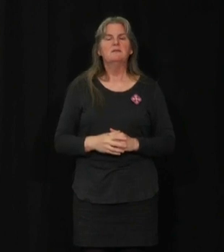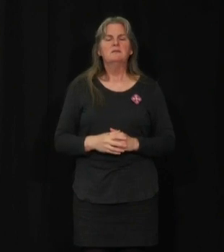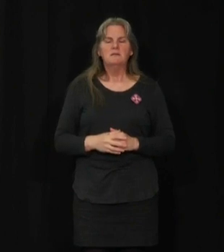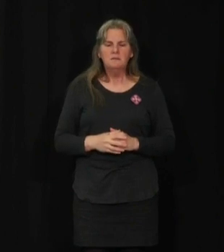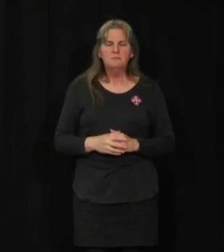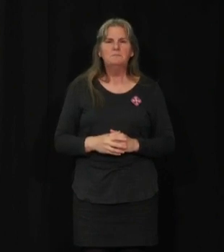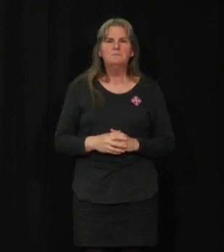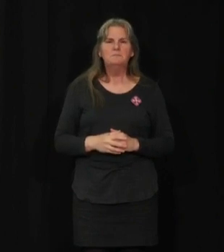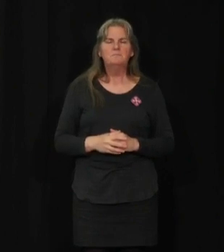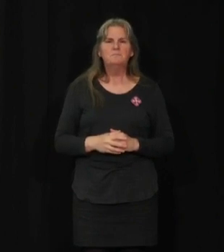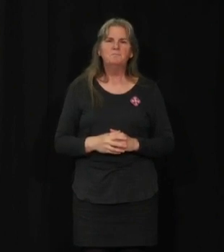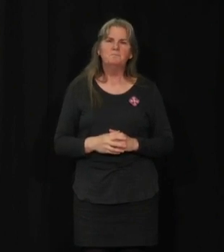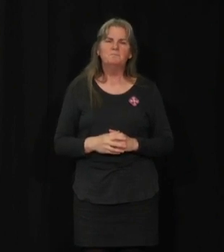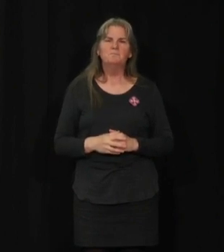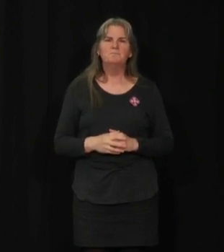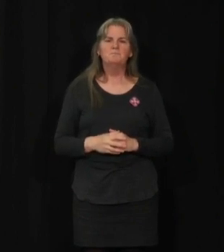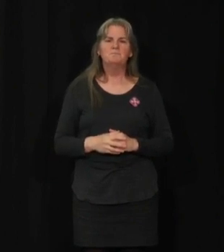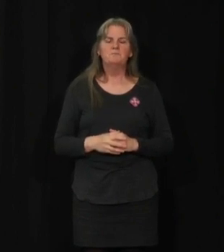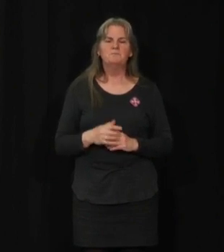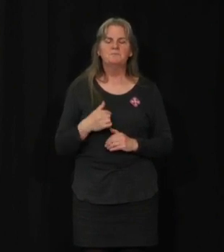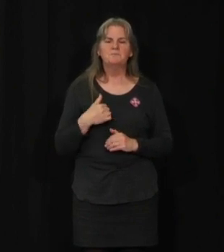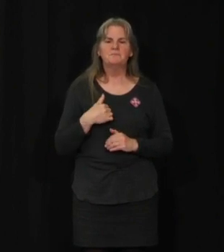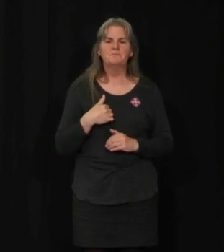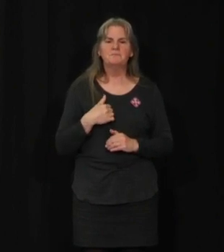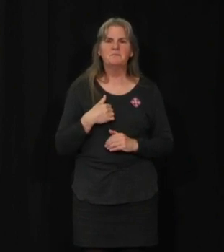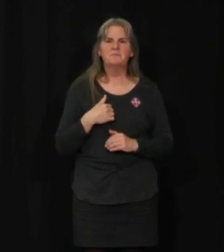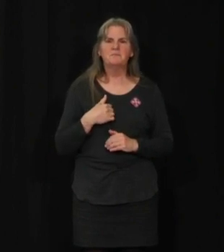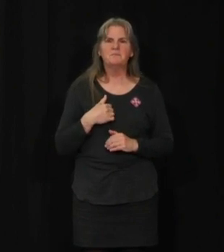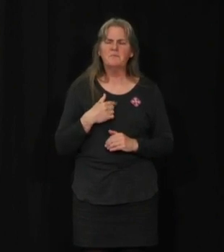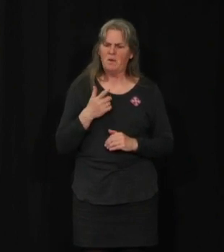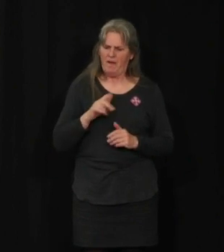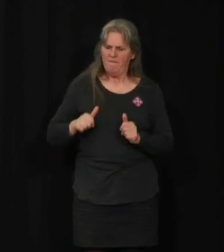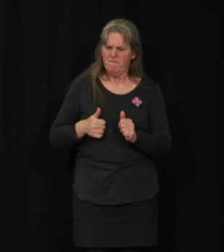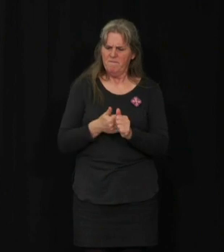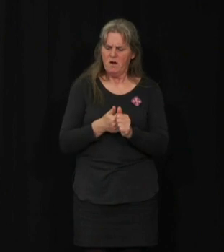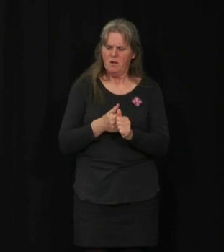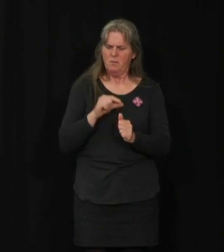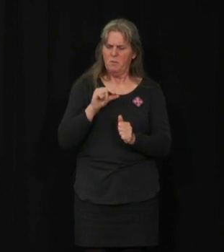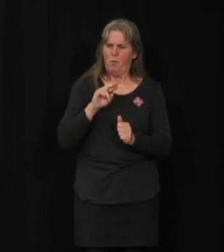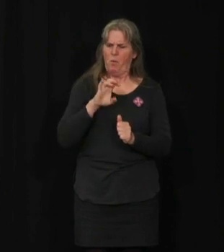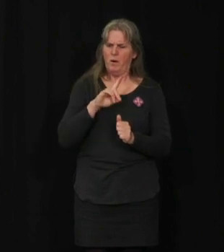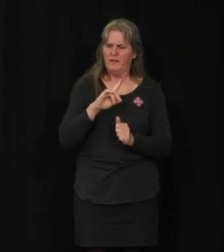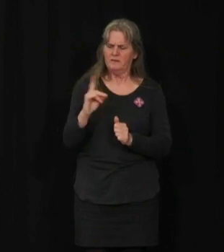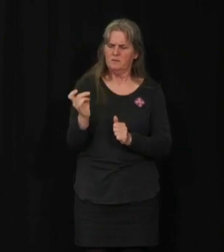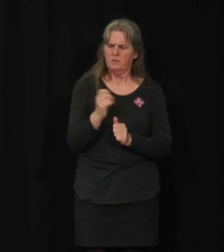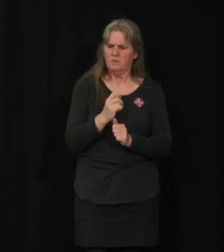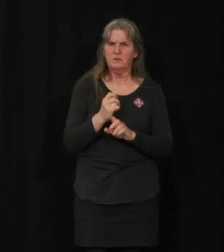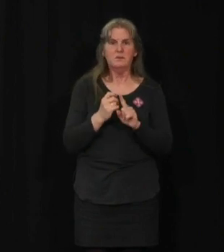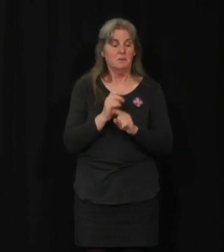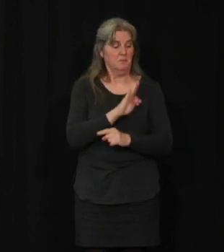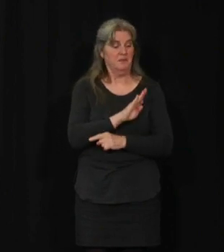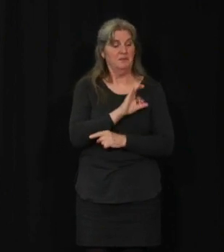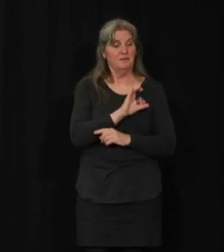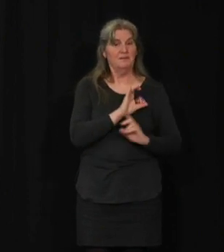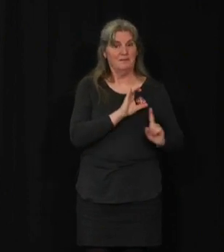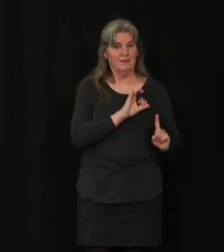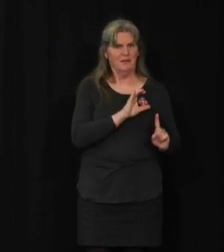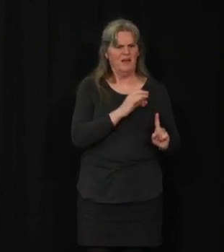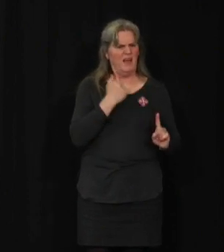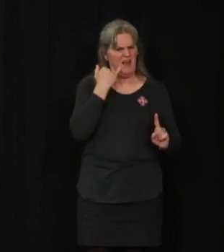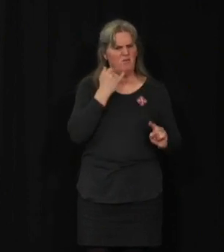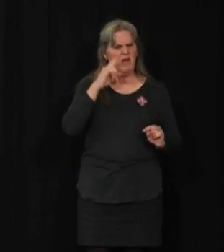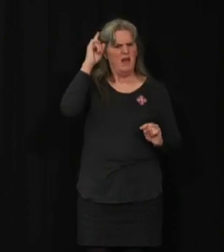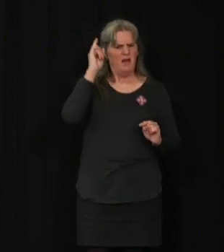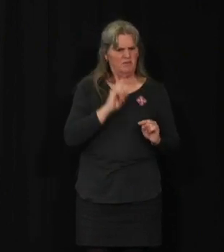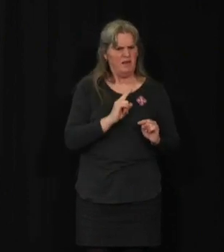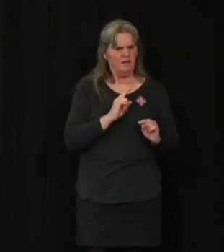I guess this is a follow-up to Gord's question, though. Like, why Yeah, I mean, if we have less